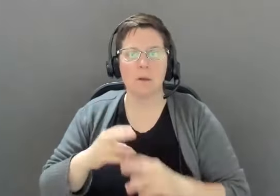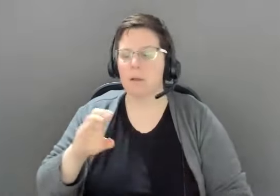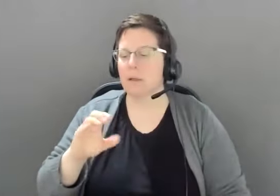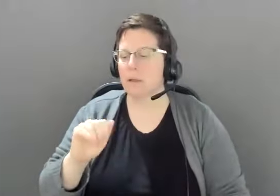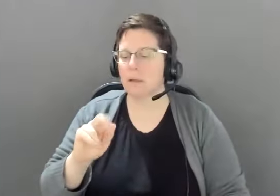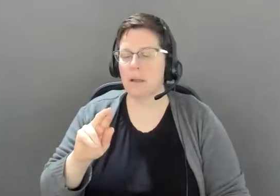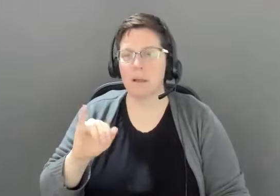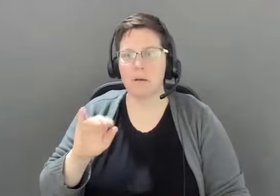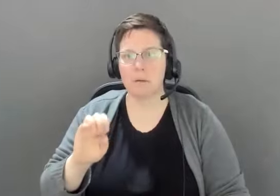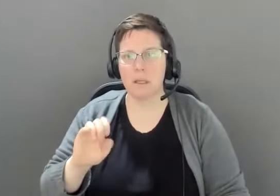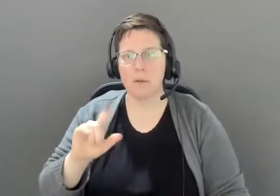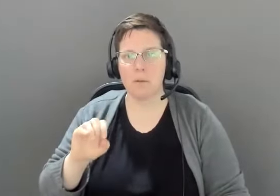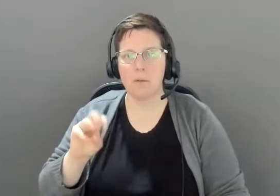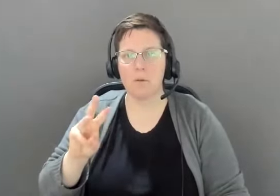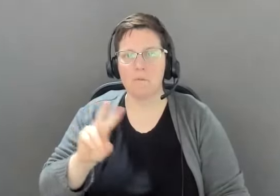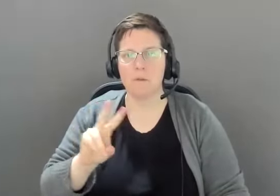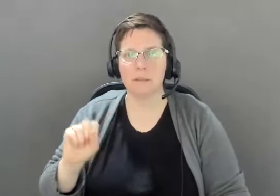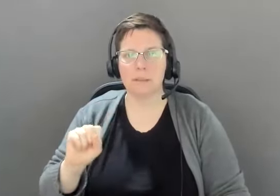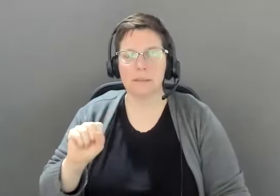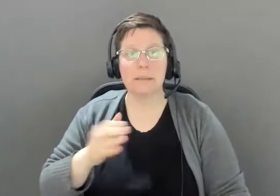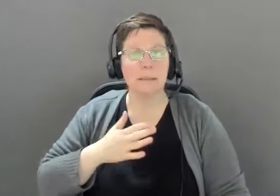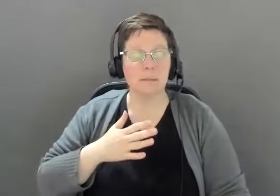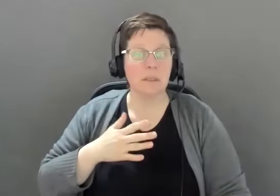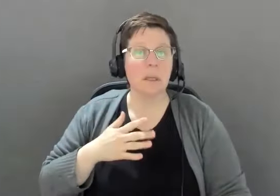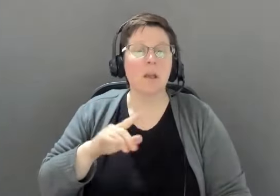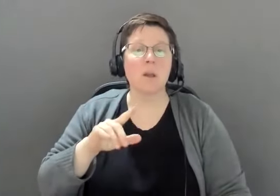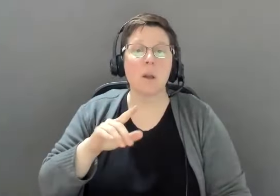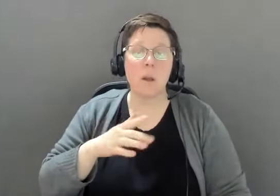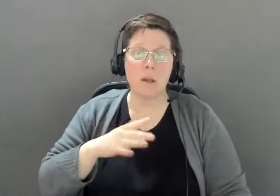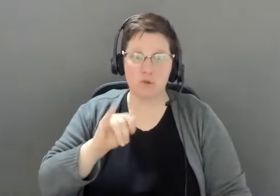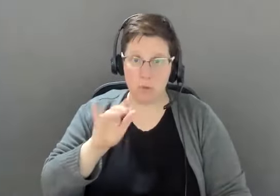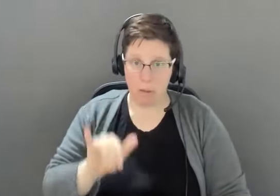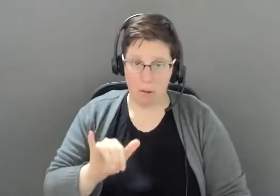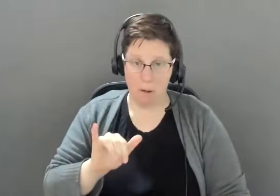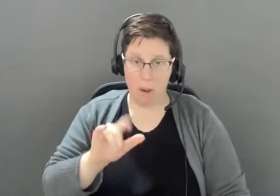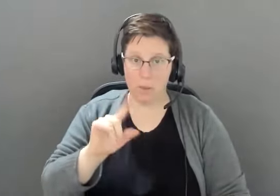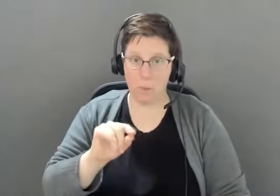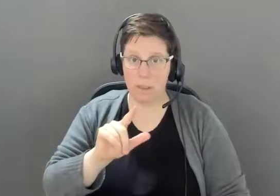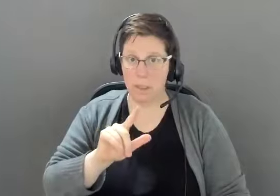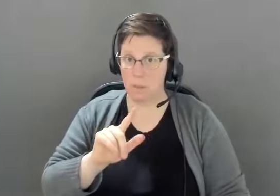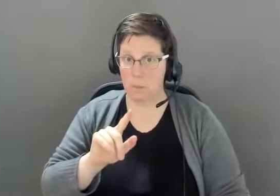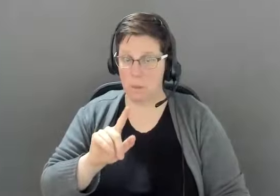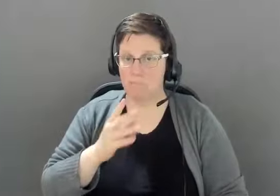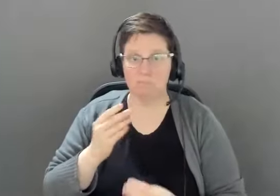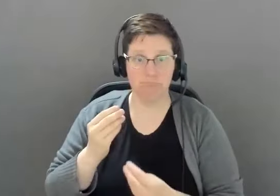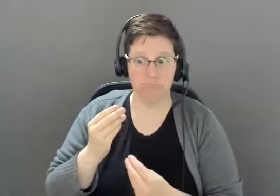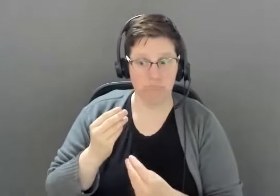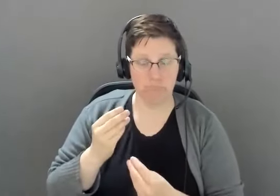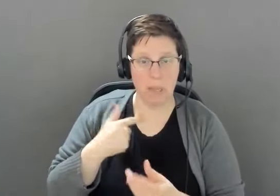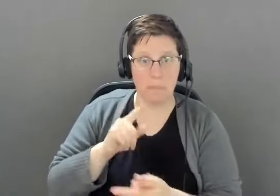2021, my lawyer and I met with the Crown prosecutors in July to let them know that I was working on this